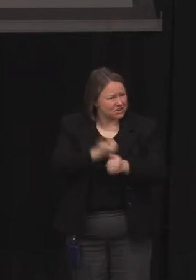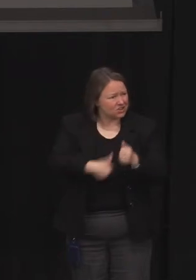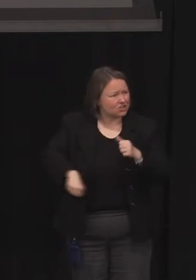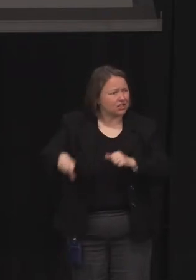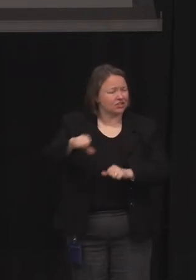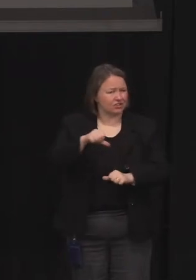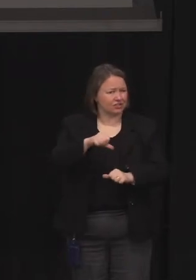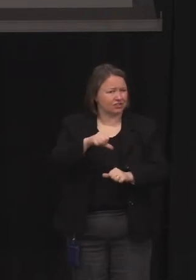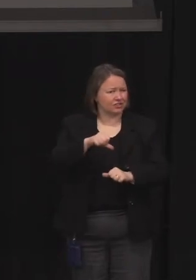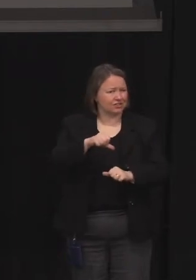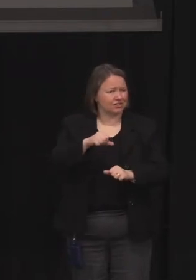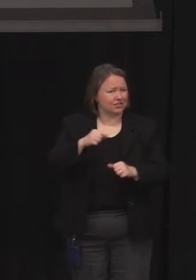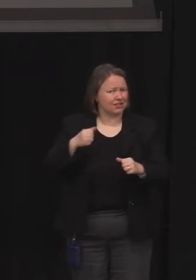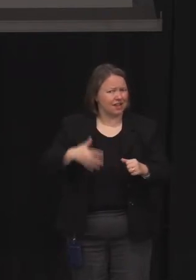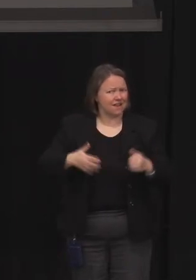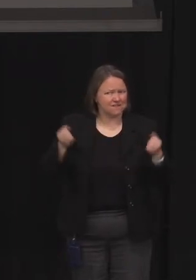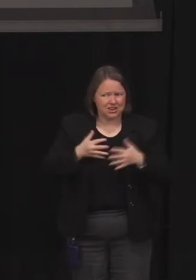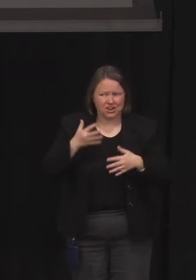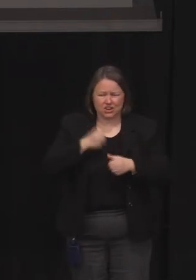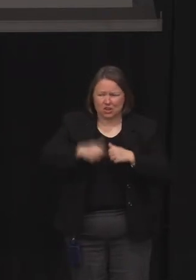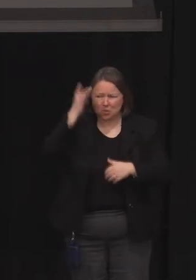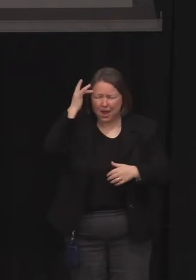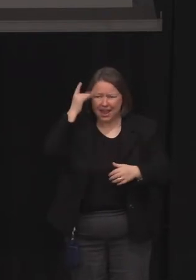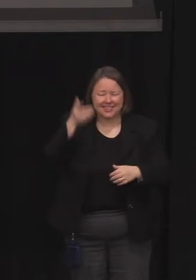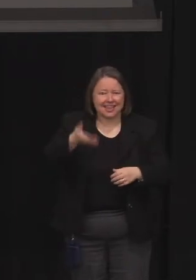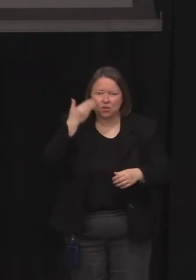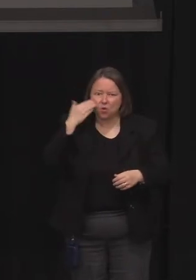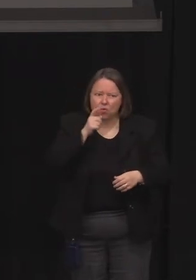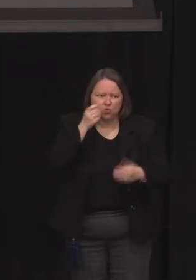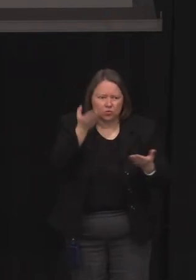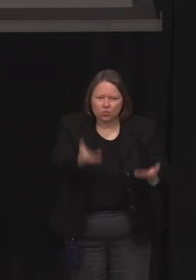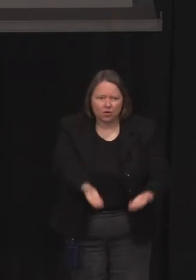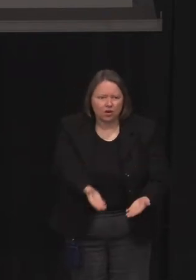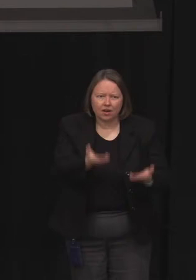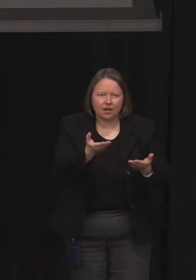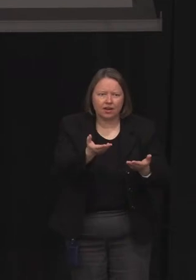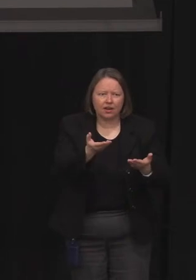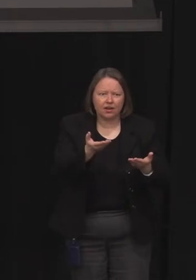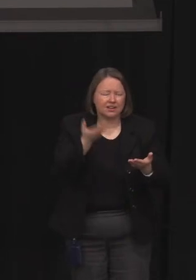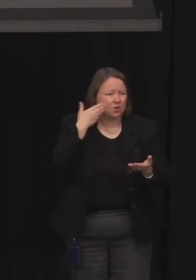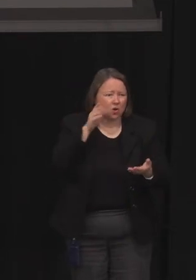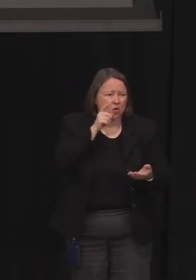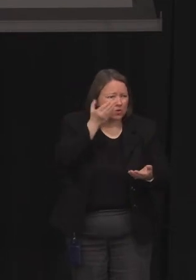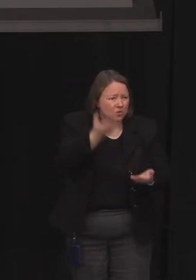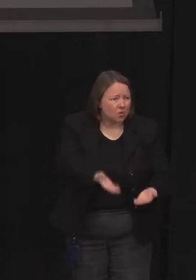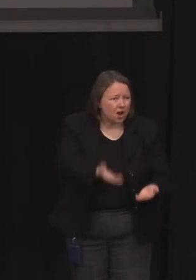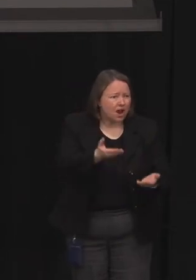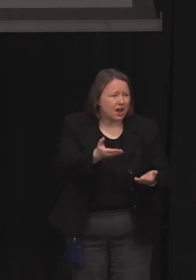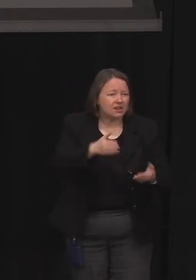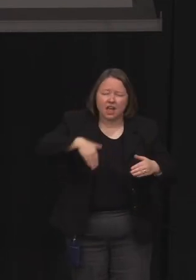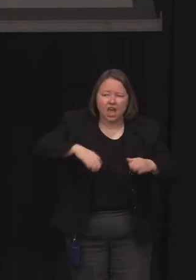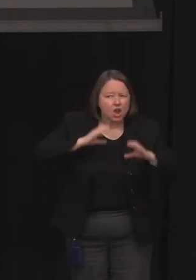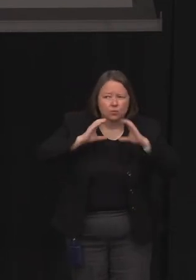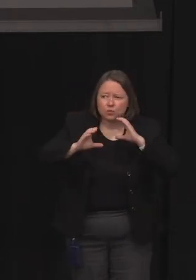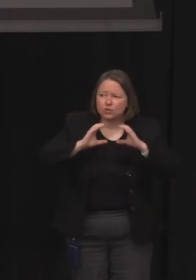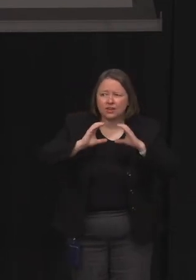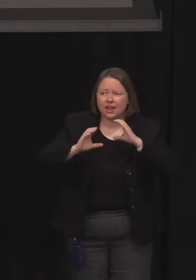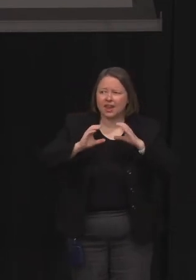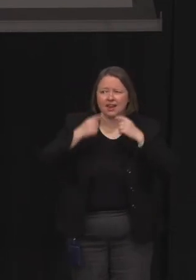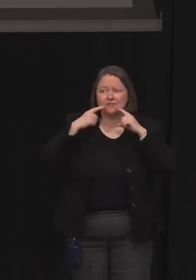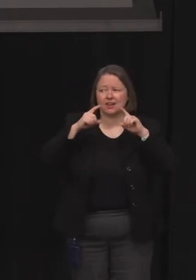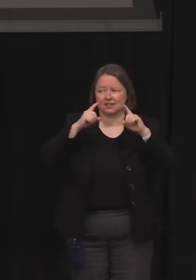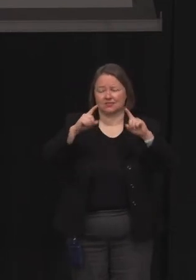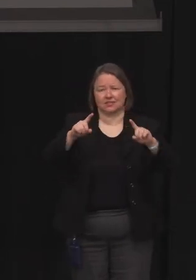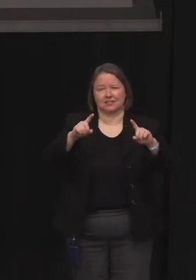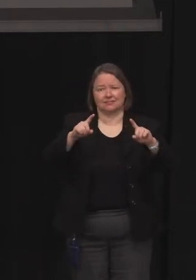other because they don't know each other. They don't know each other because they have not communicated with each other